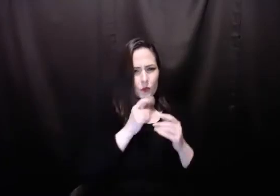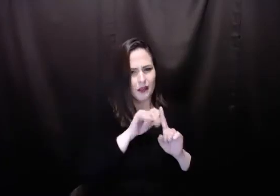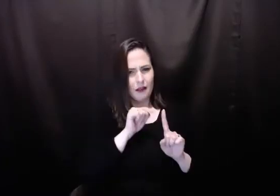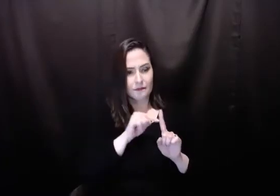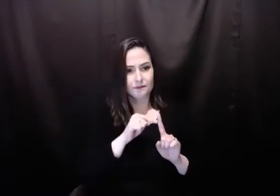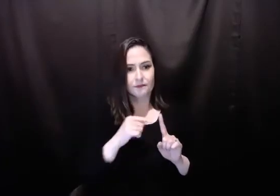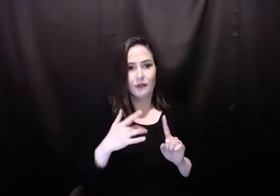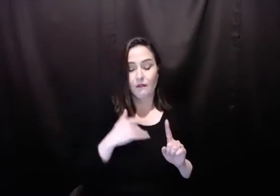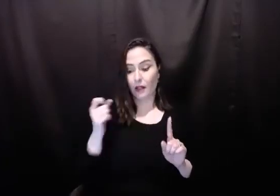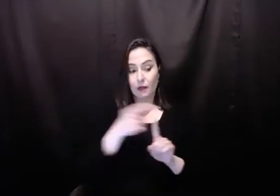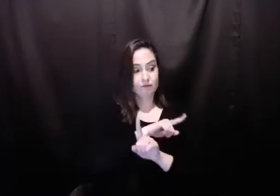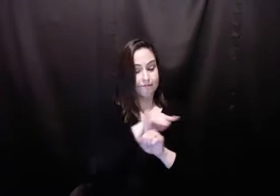single parenting,